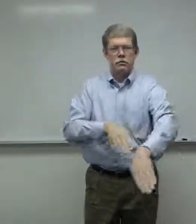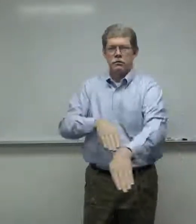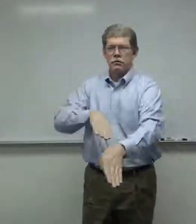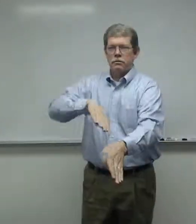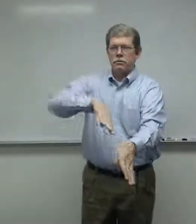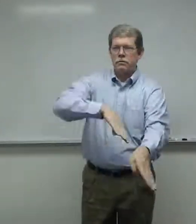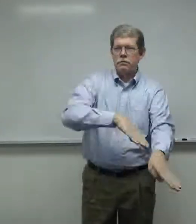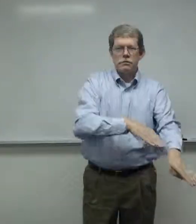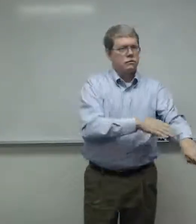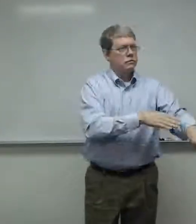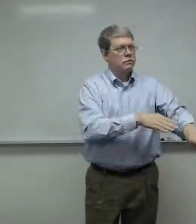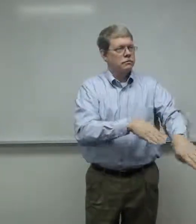What's this?